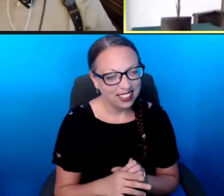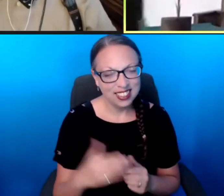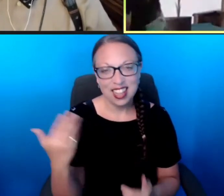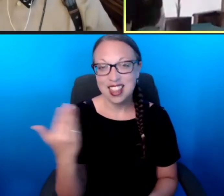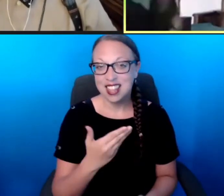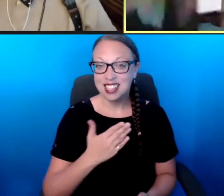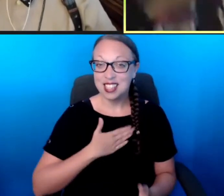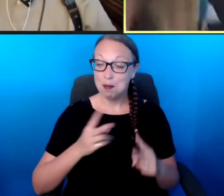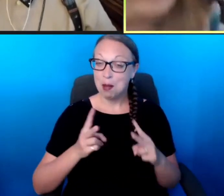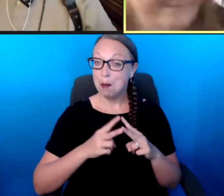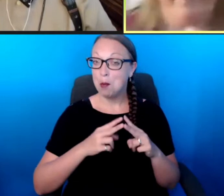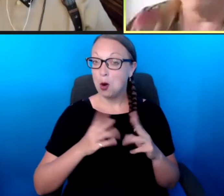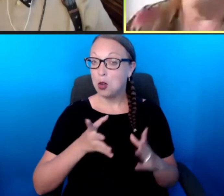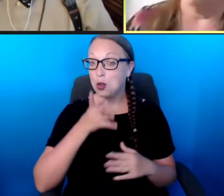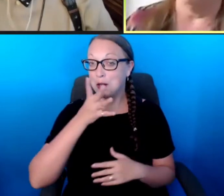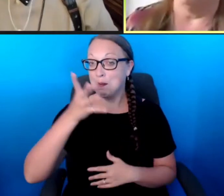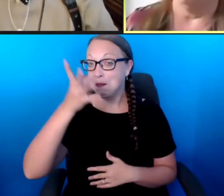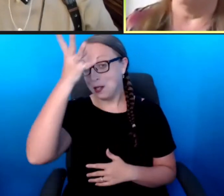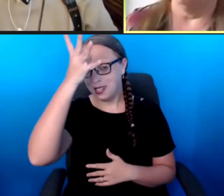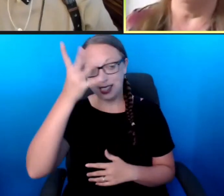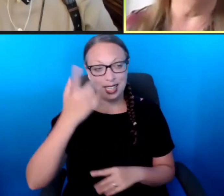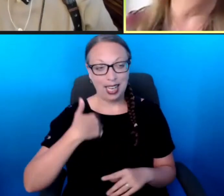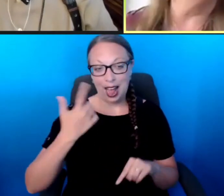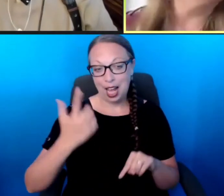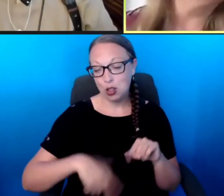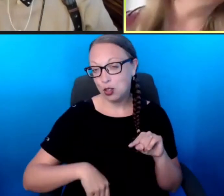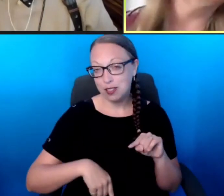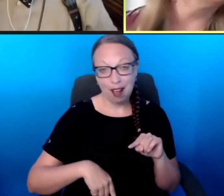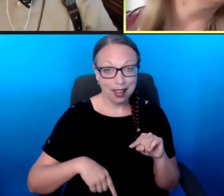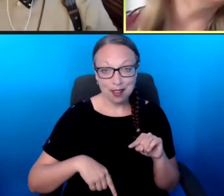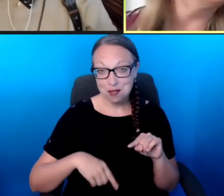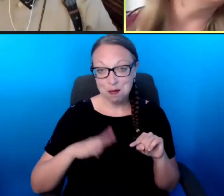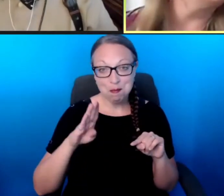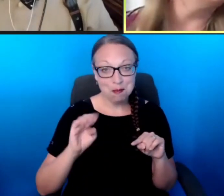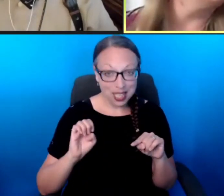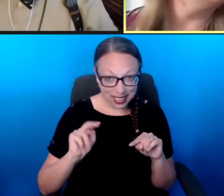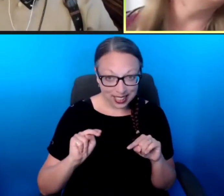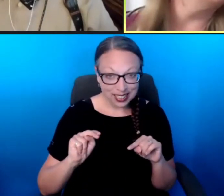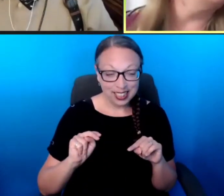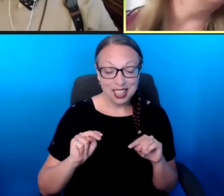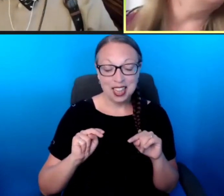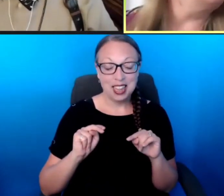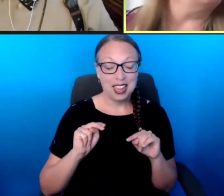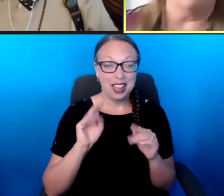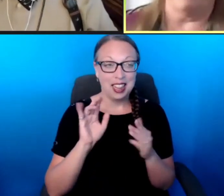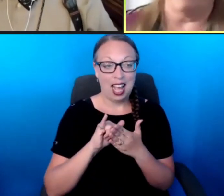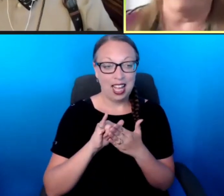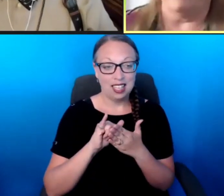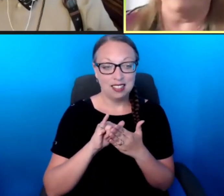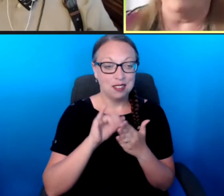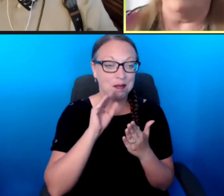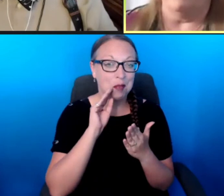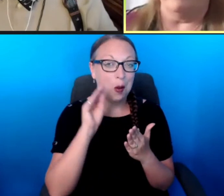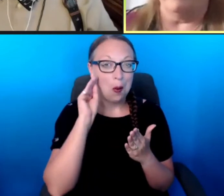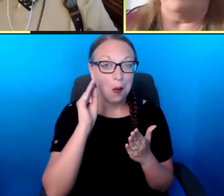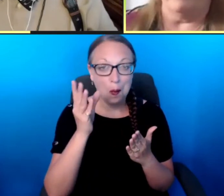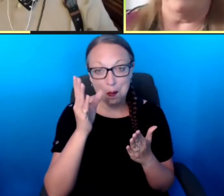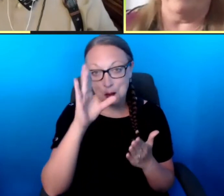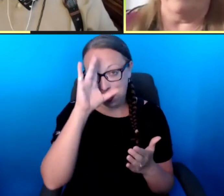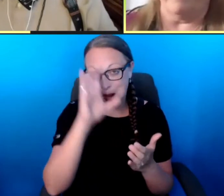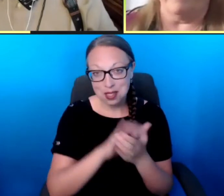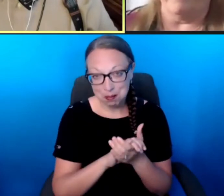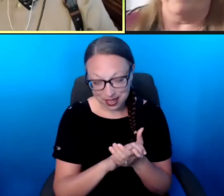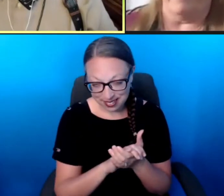partner in parenting, and I couldn't have been the house husband, as you put it, Jeff. I don't call it, but my